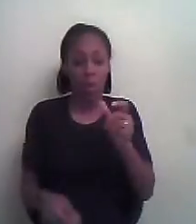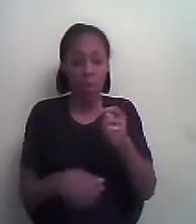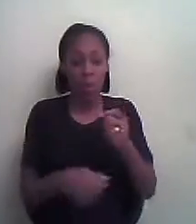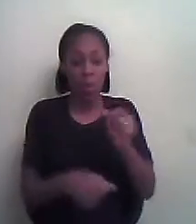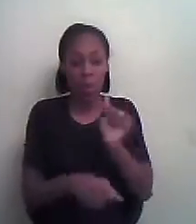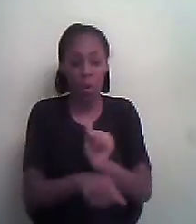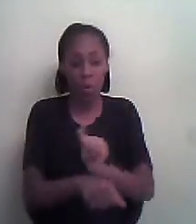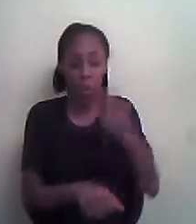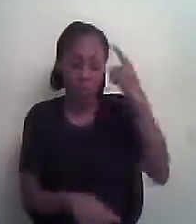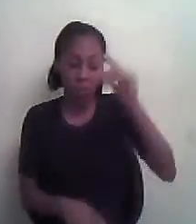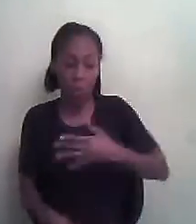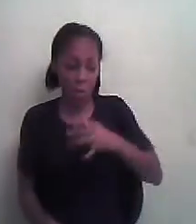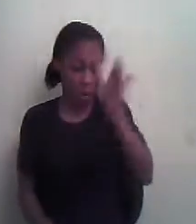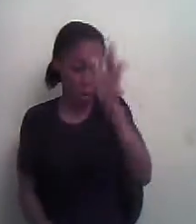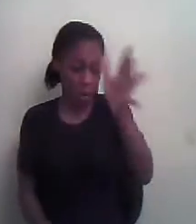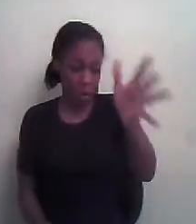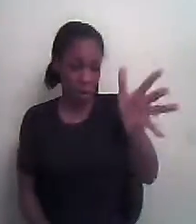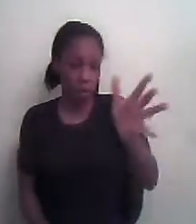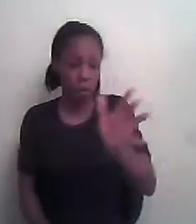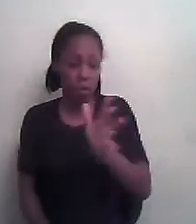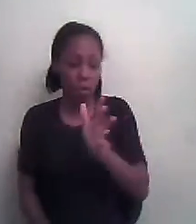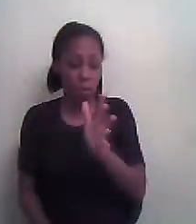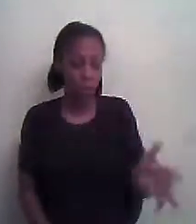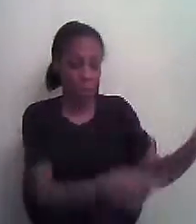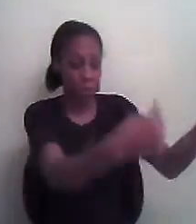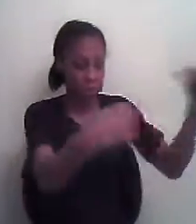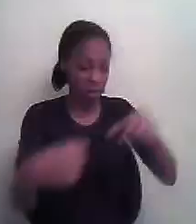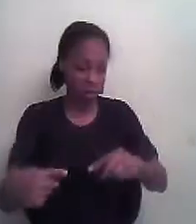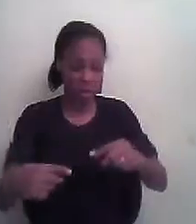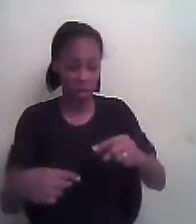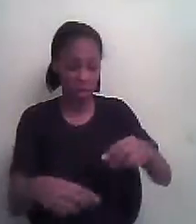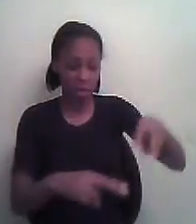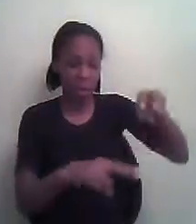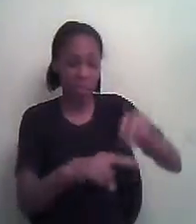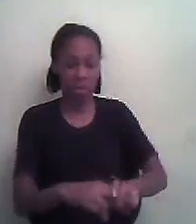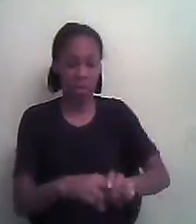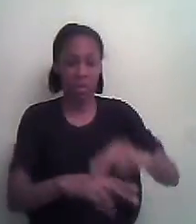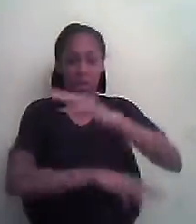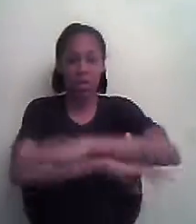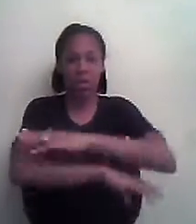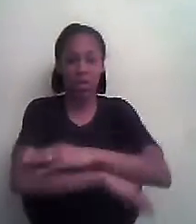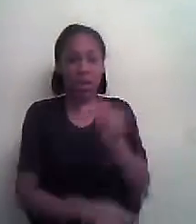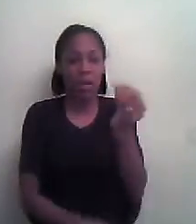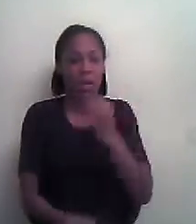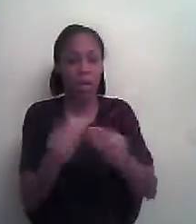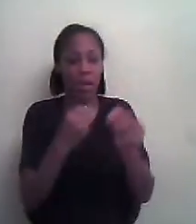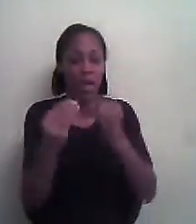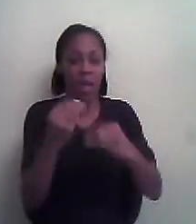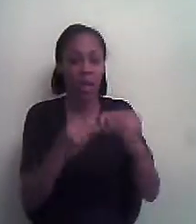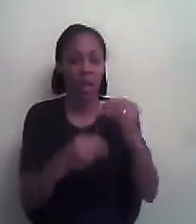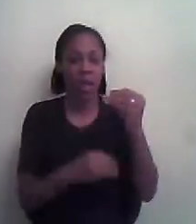Also, there was an old stone sink there. We had no running water. They had to go into the garden and draw water from the well.